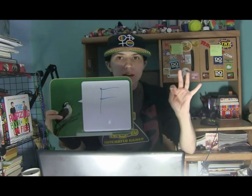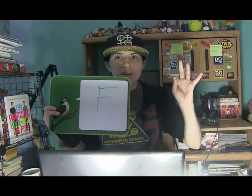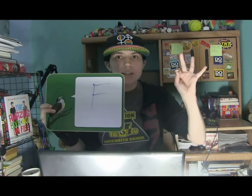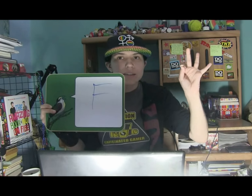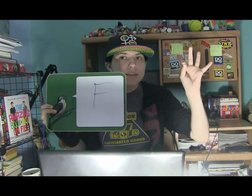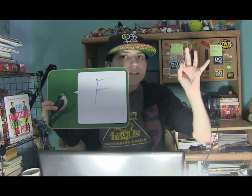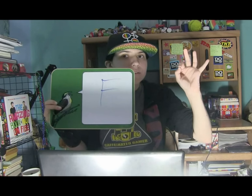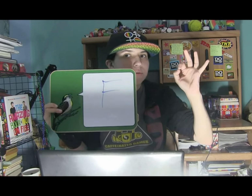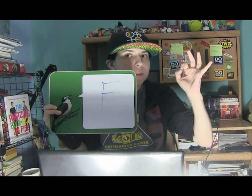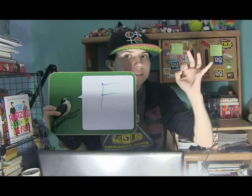Alright? So this,